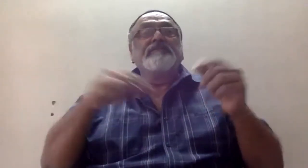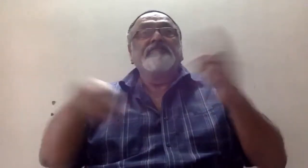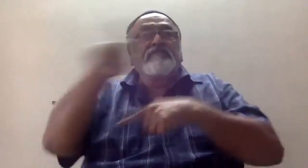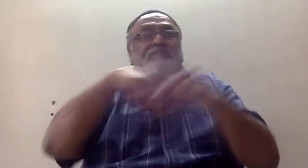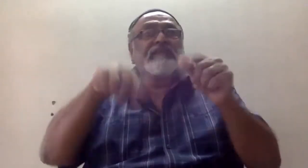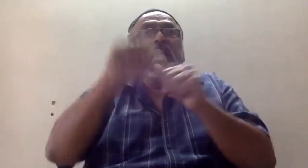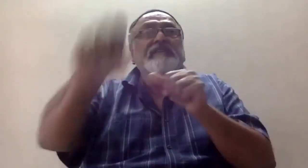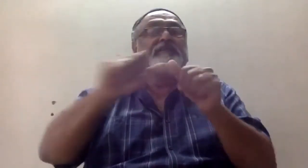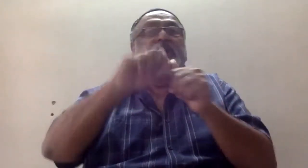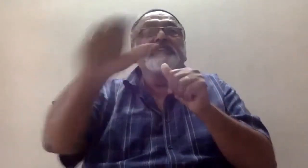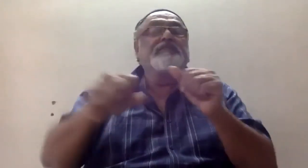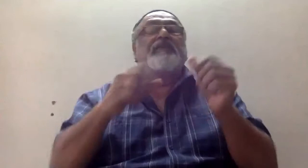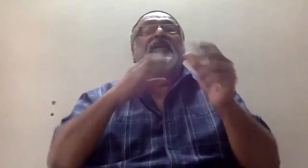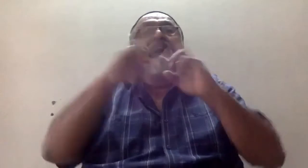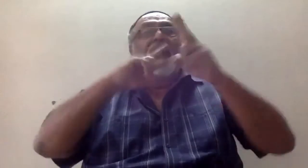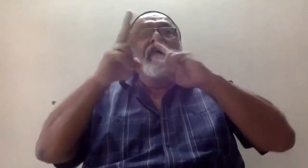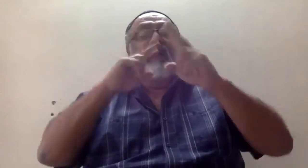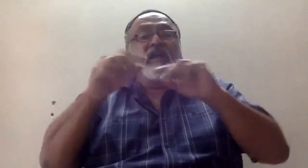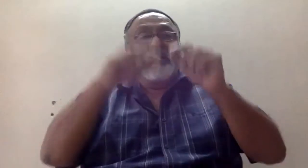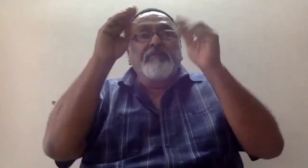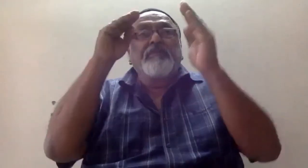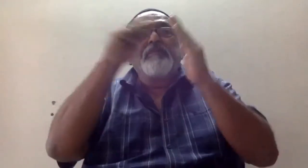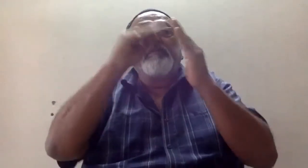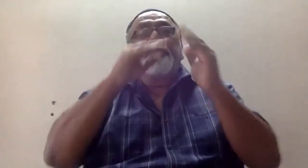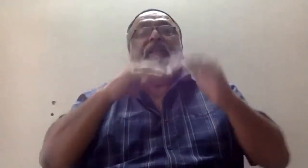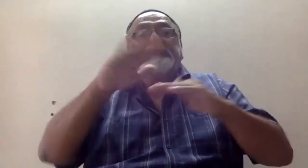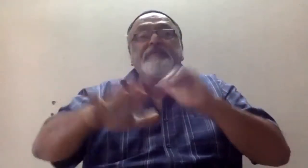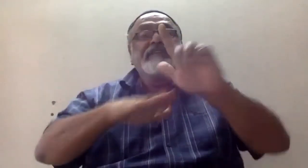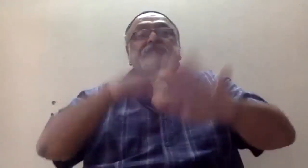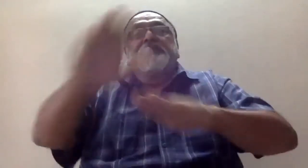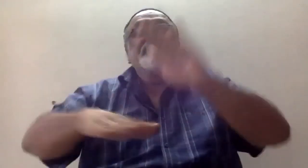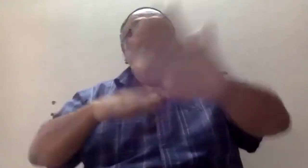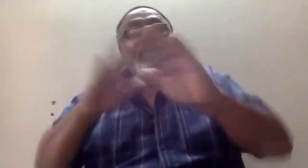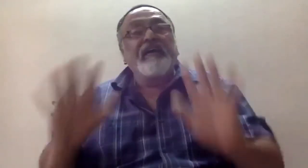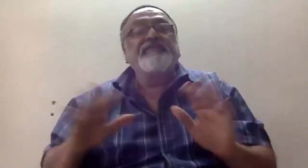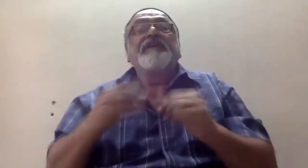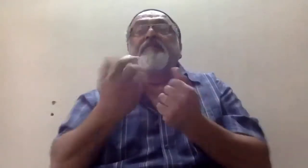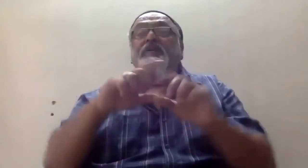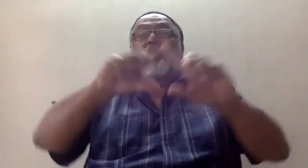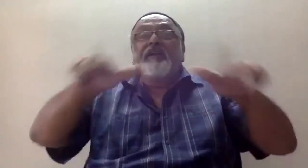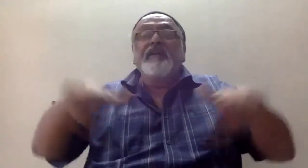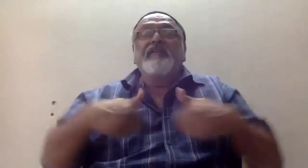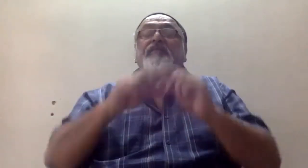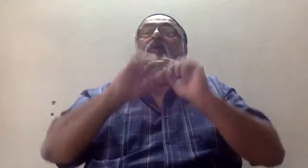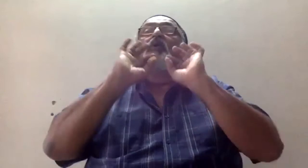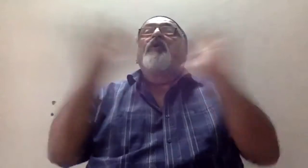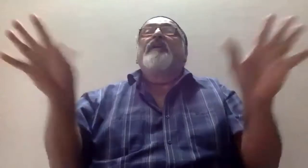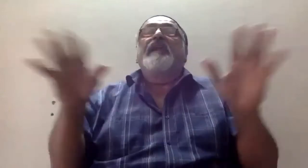in a phased manner. So this committee did send out necessary directions to all the high